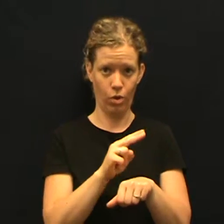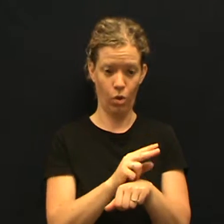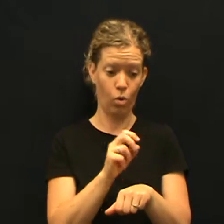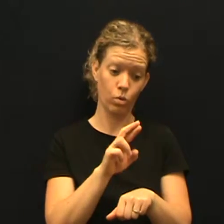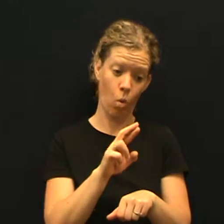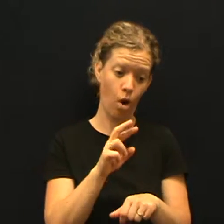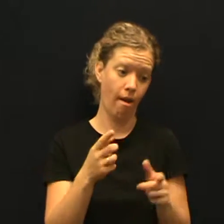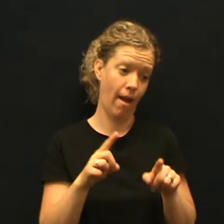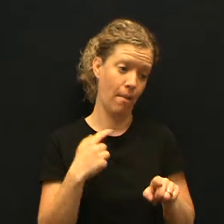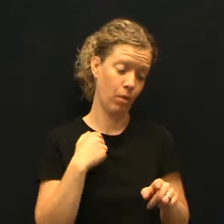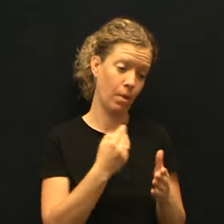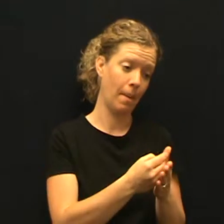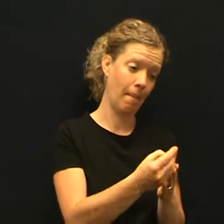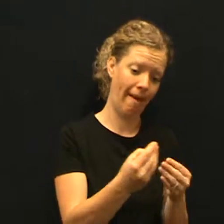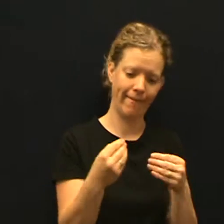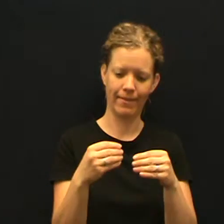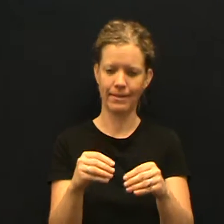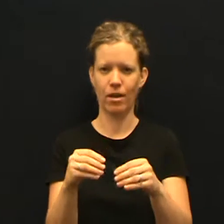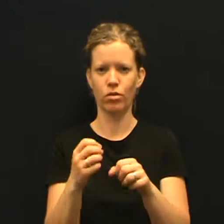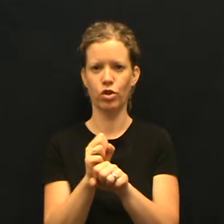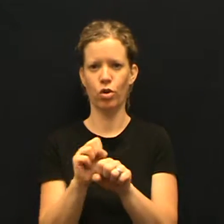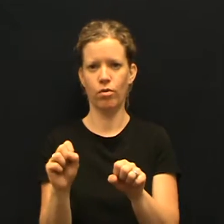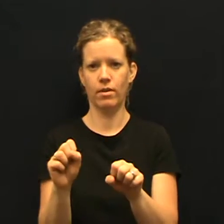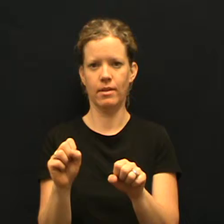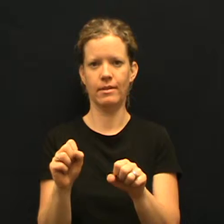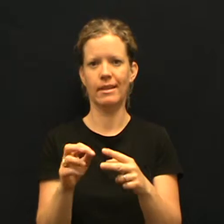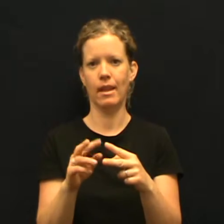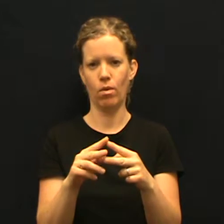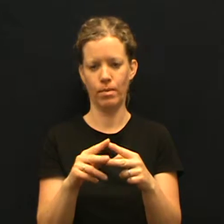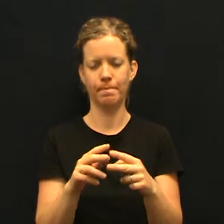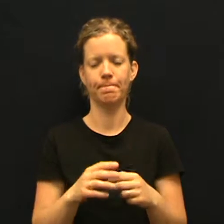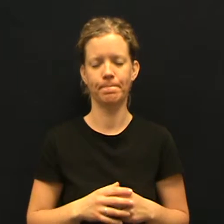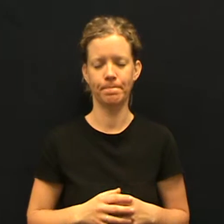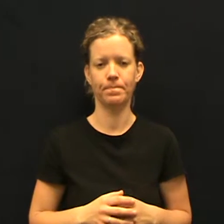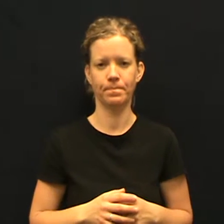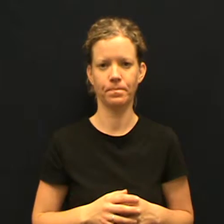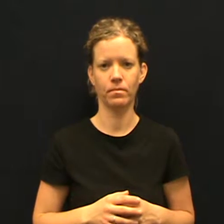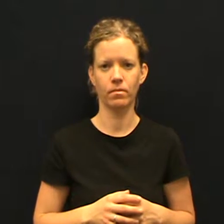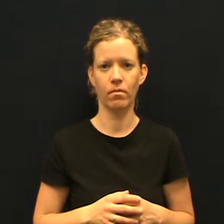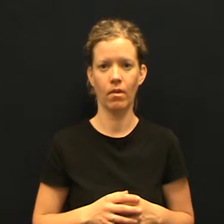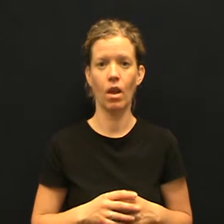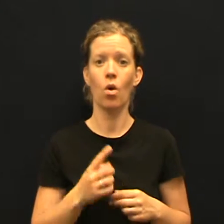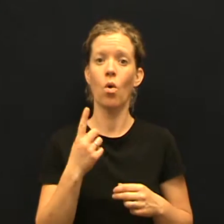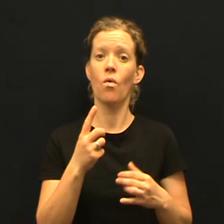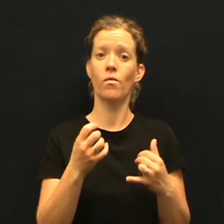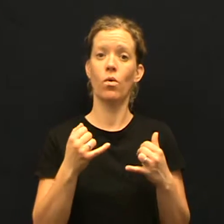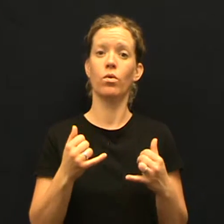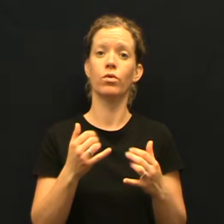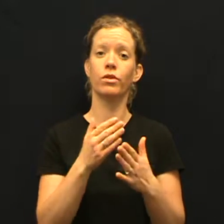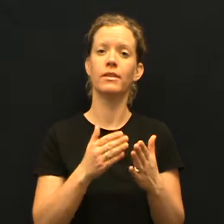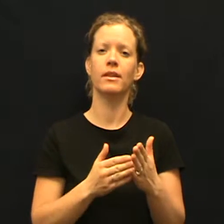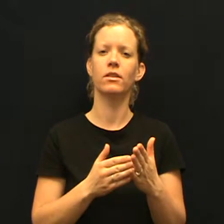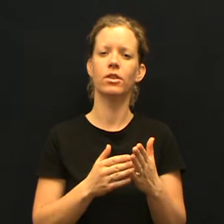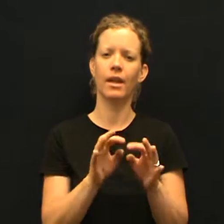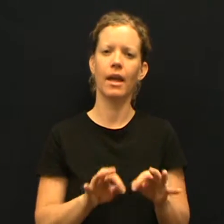and dispose of securities. So in order to do this section, we need to know whether or not we had